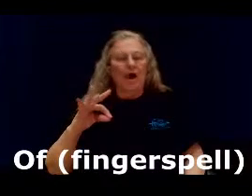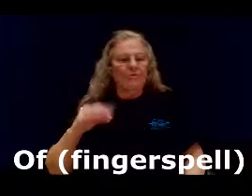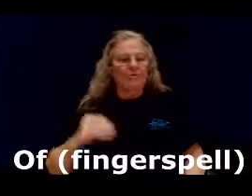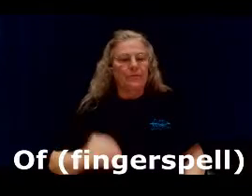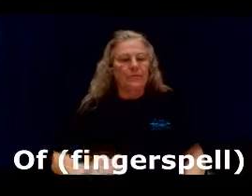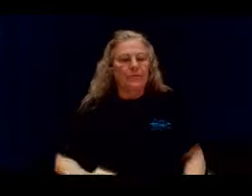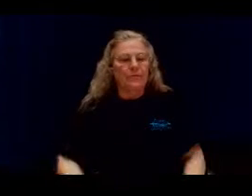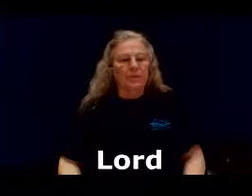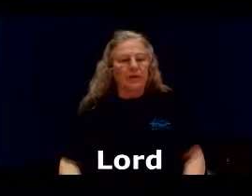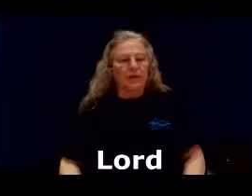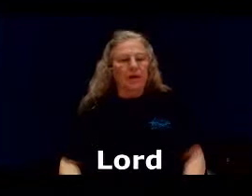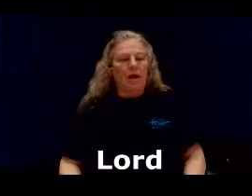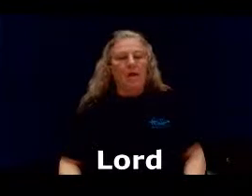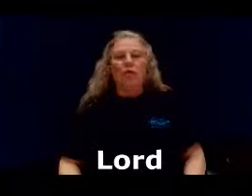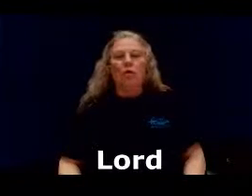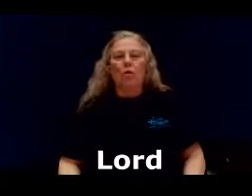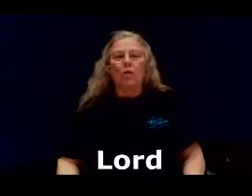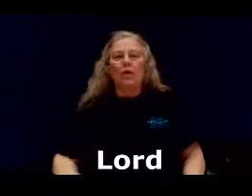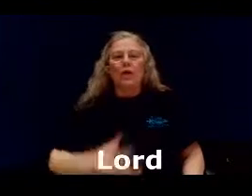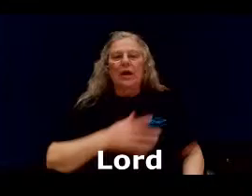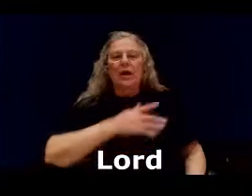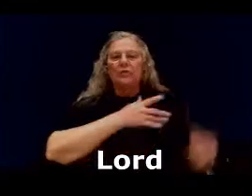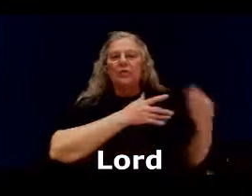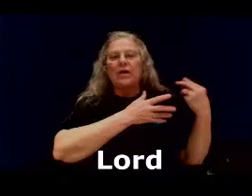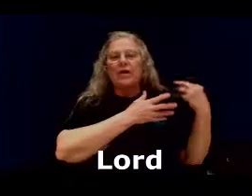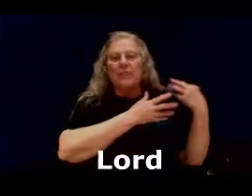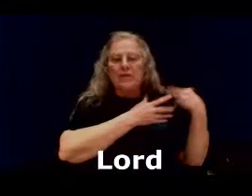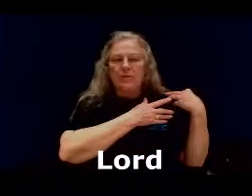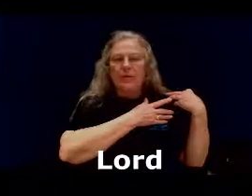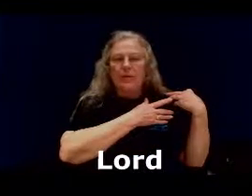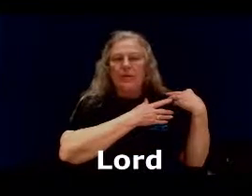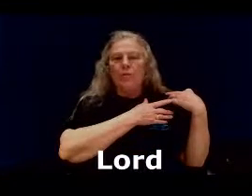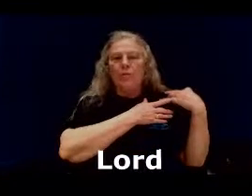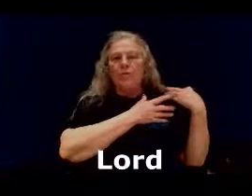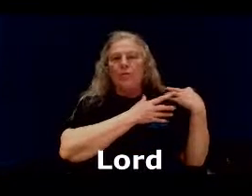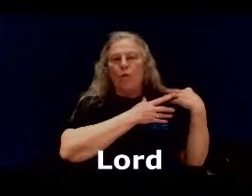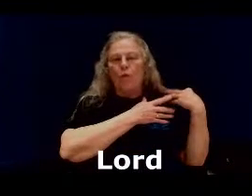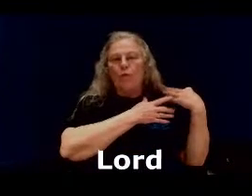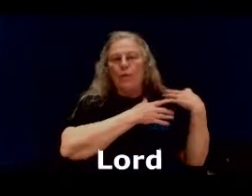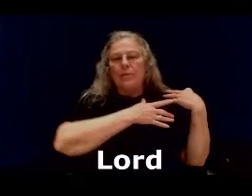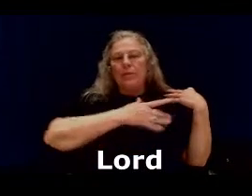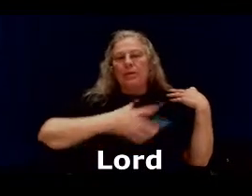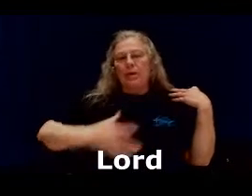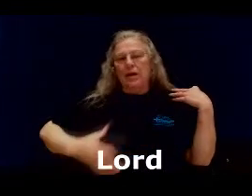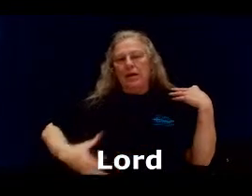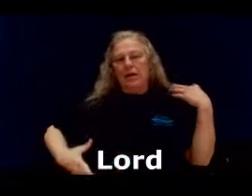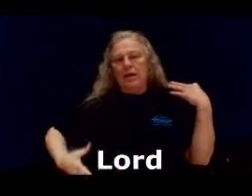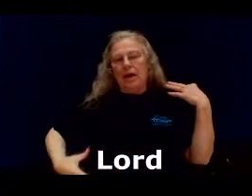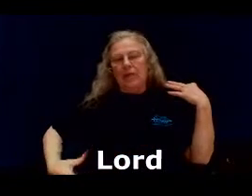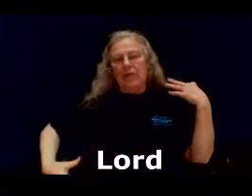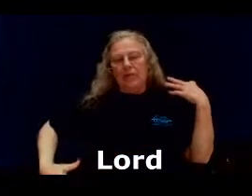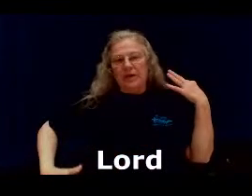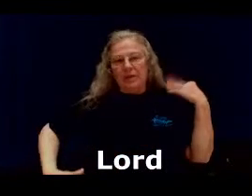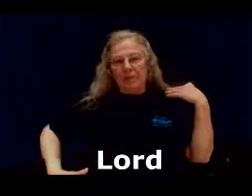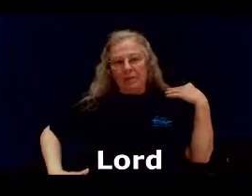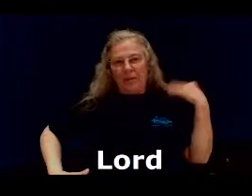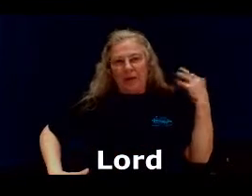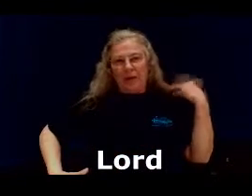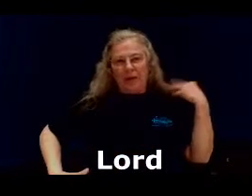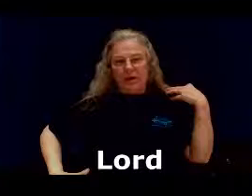Of. Lord, if you think of Miss America with the royal ribbon coming down from the